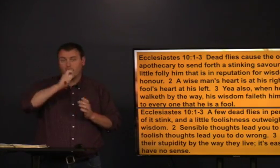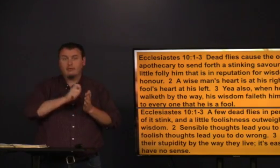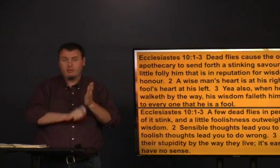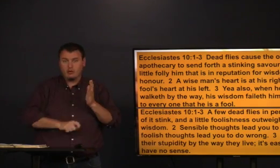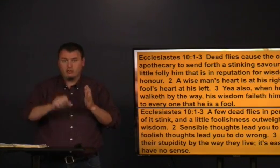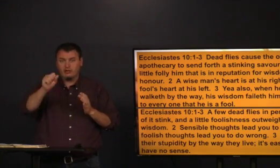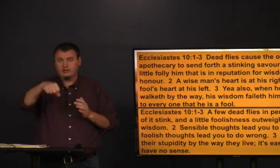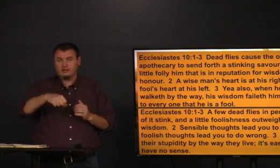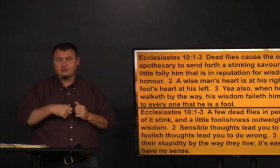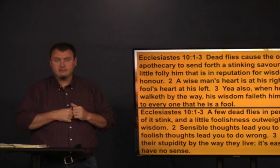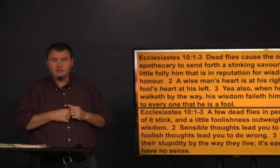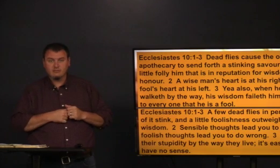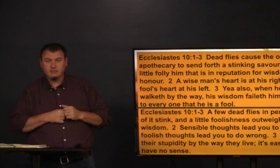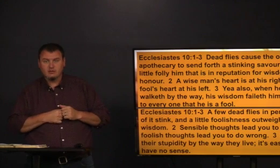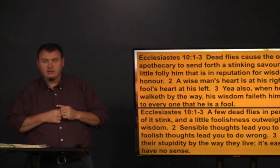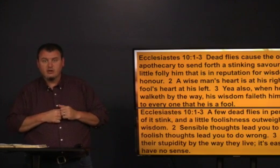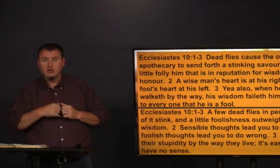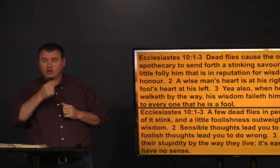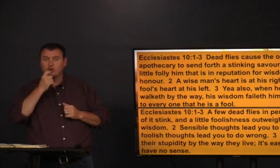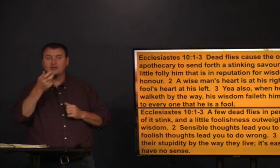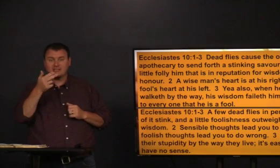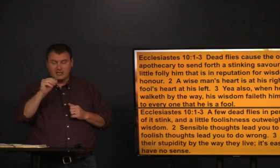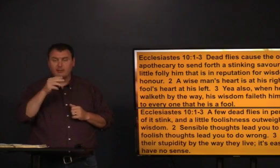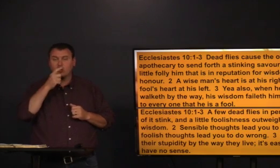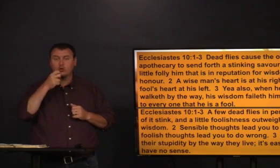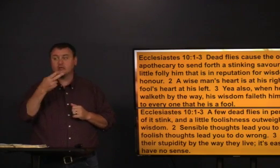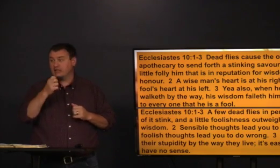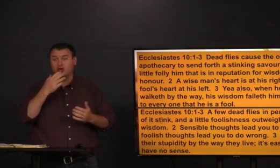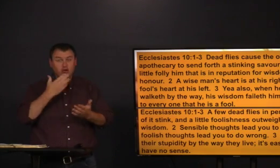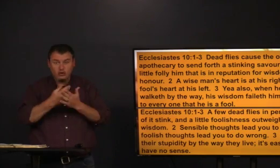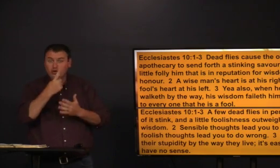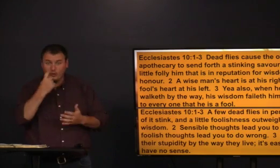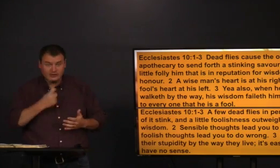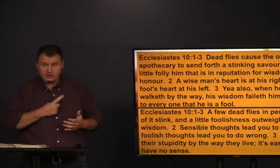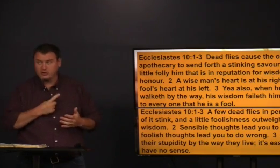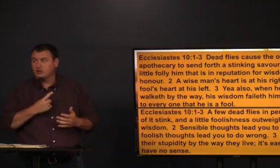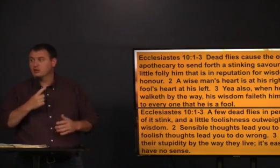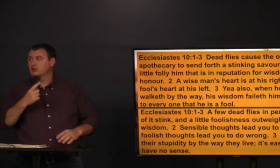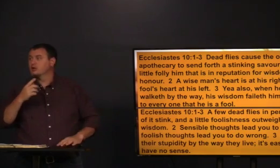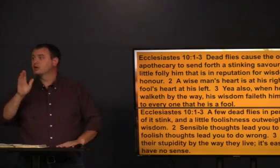Solomon wrote, yes. Who is him and who is he? Good question.